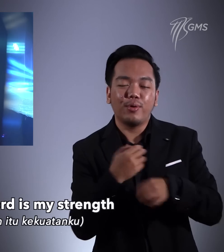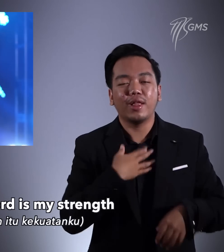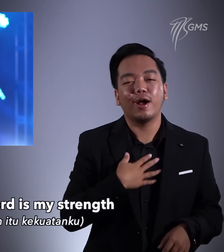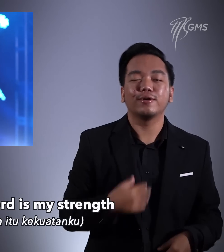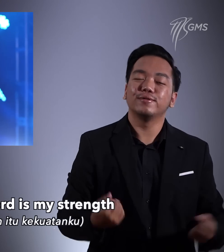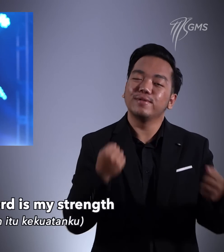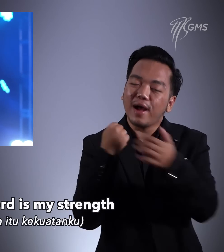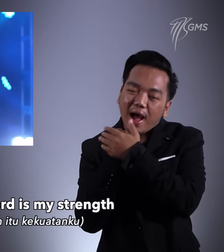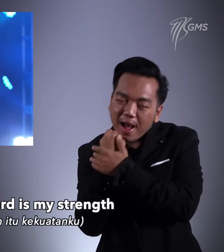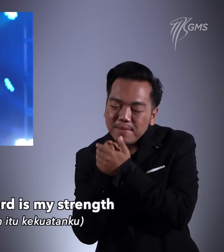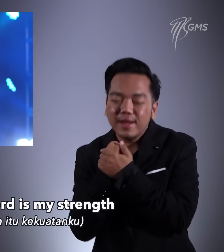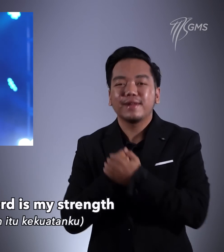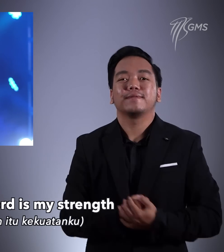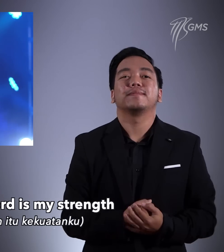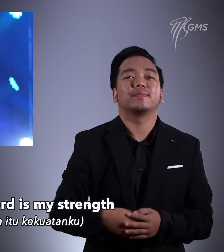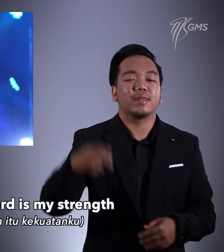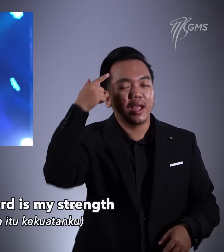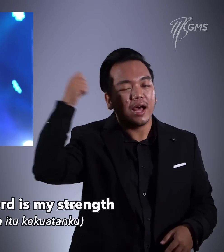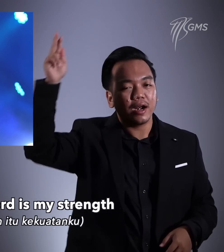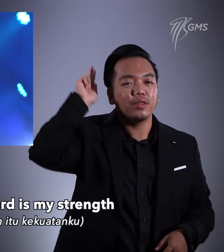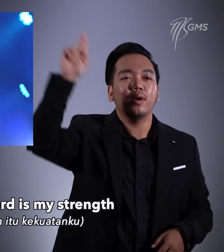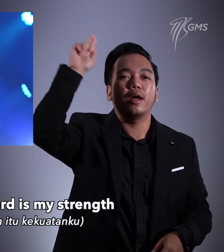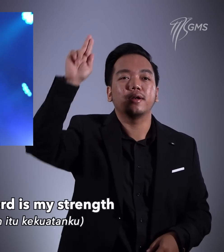mountains because the